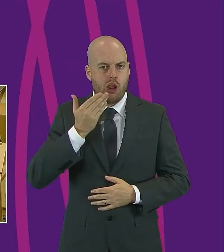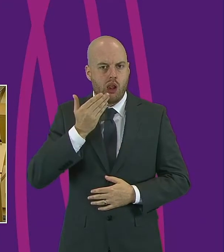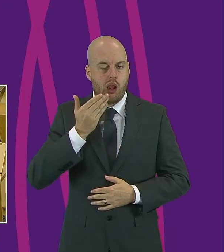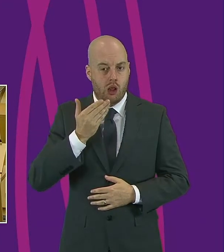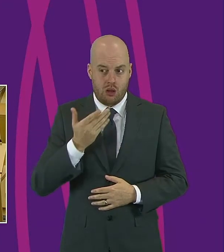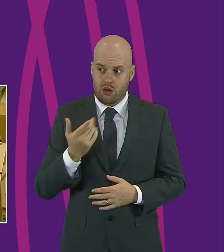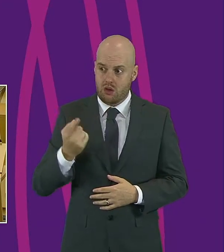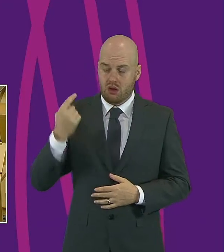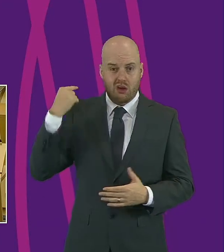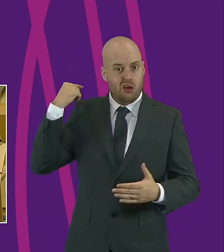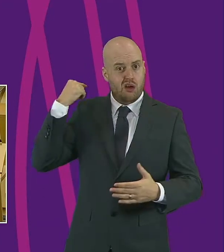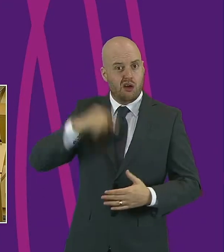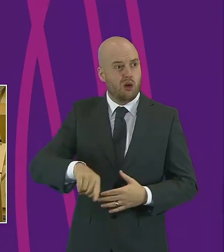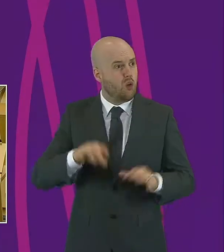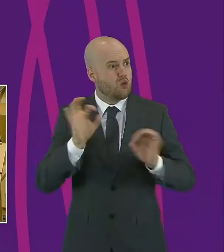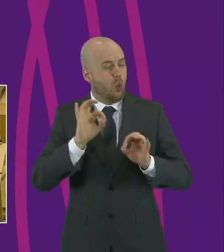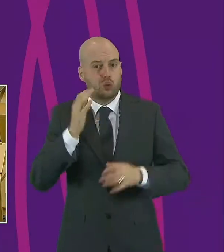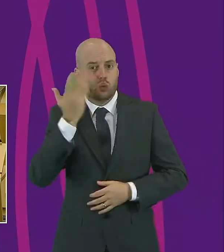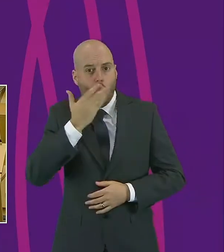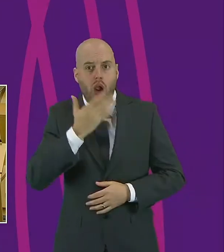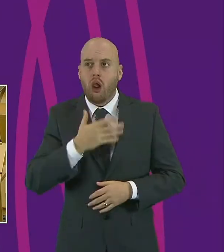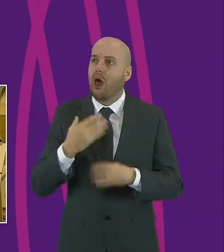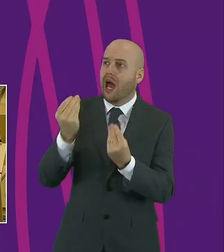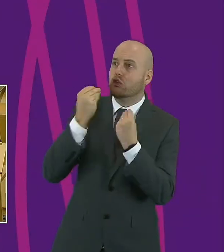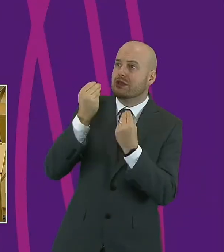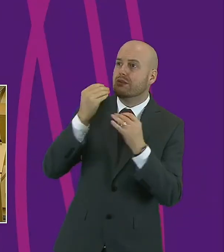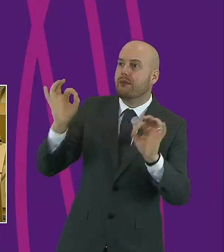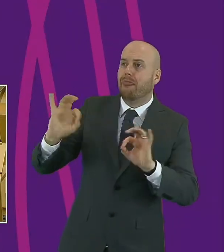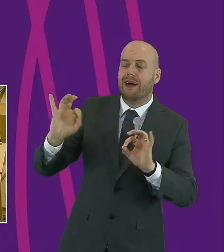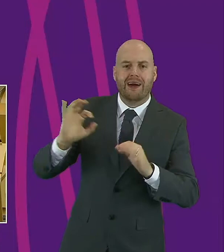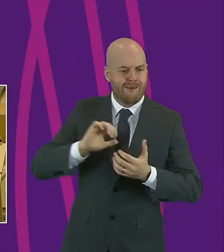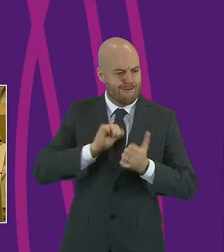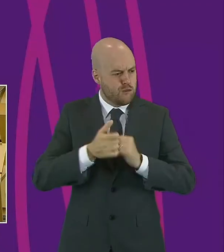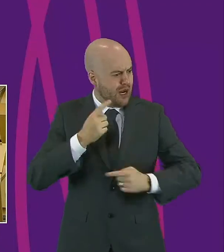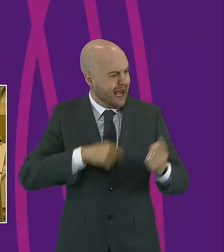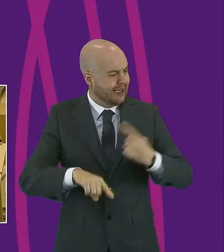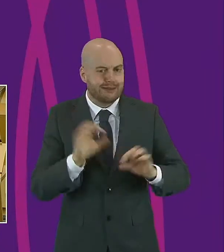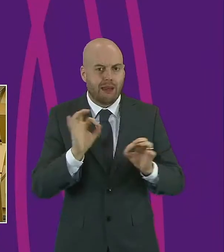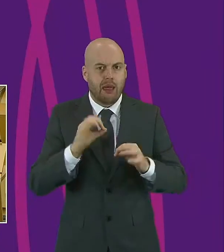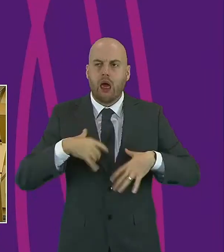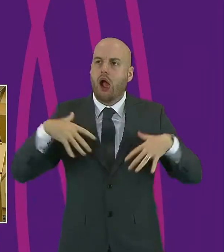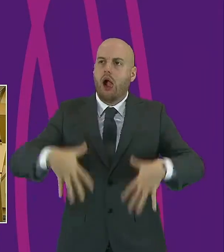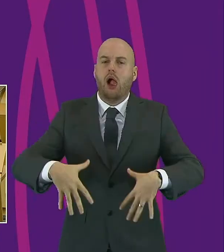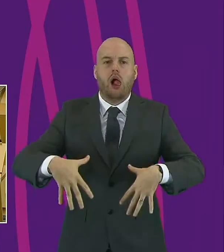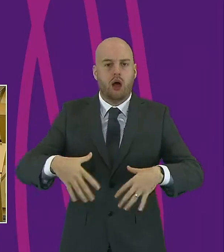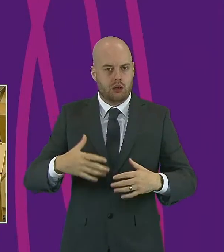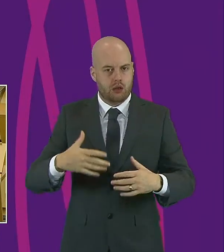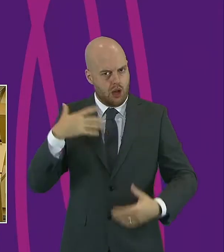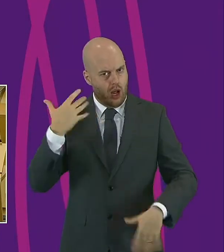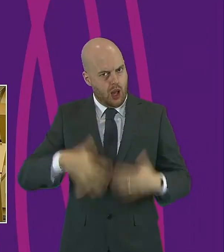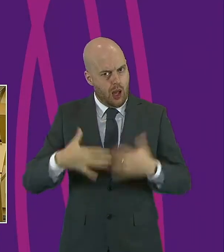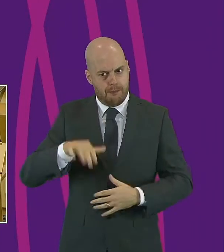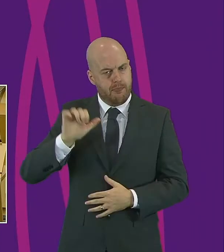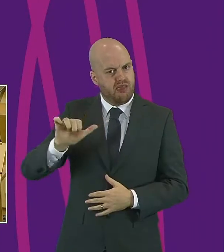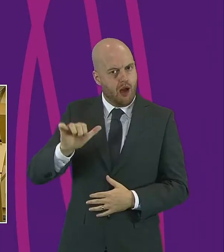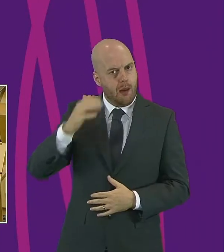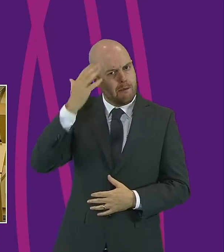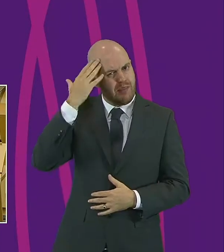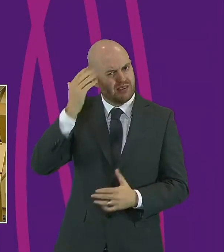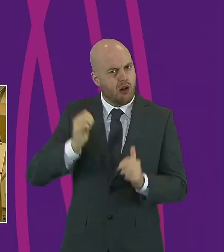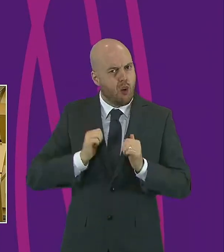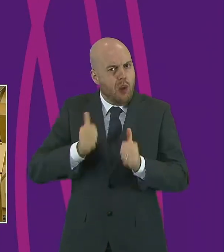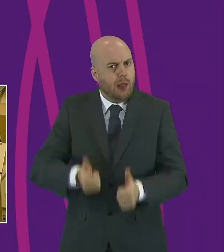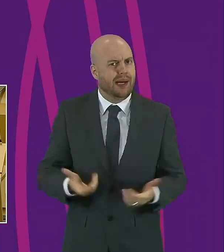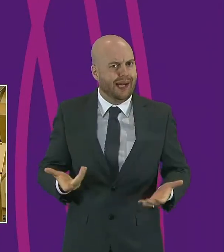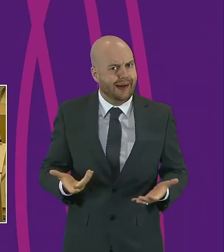from being out of school, away from education, away from their friends, and that is you know, a harm to their mental well-being as well